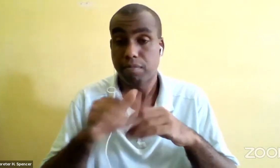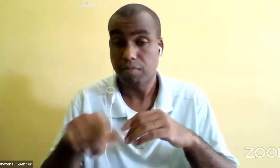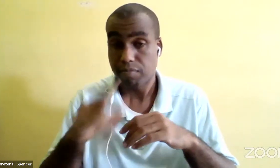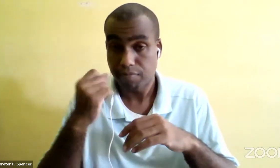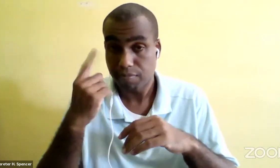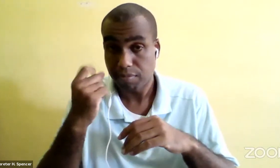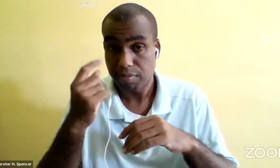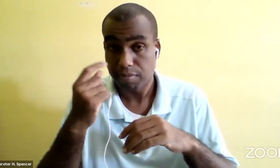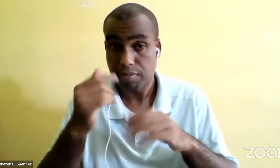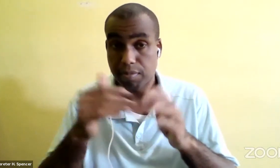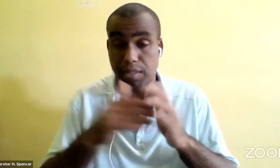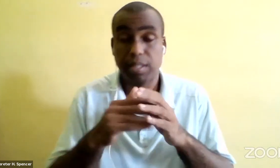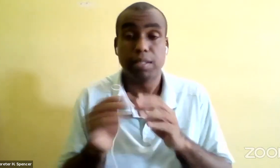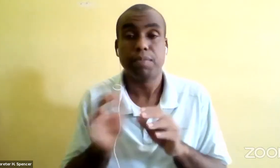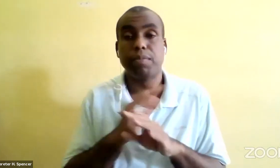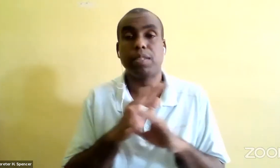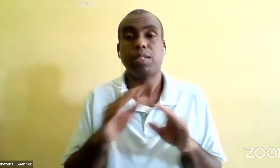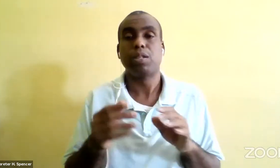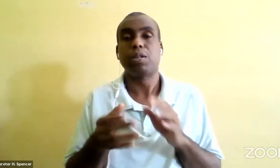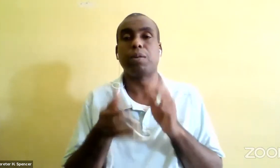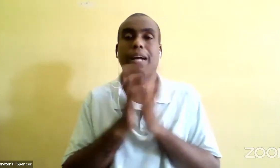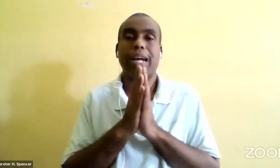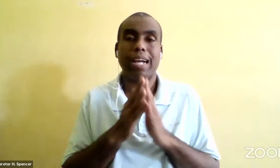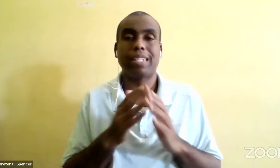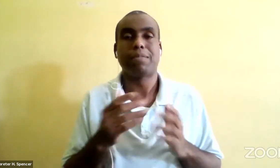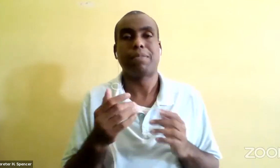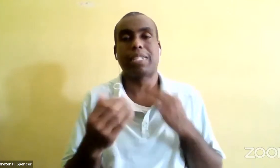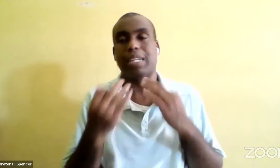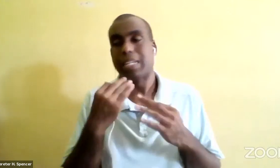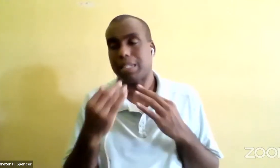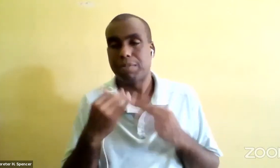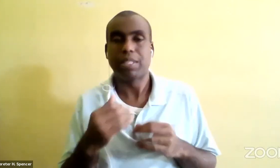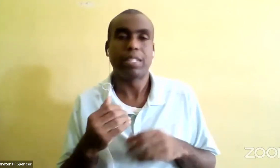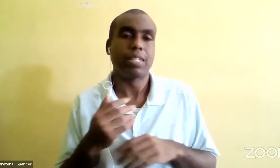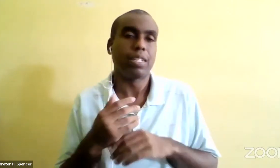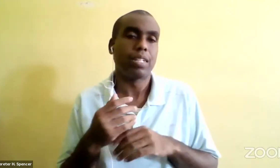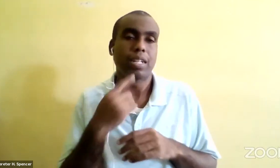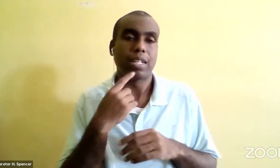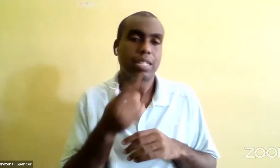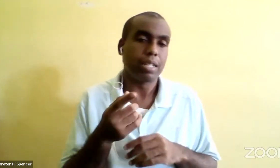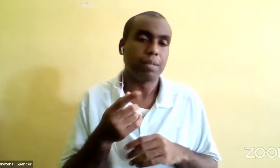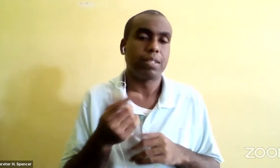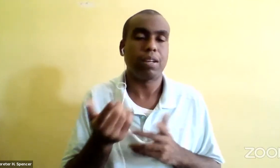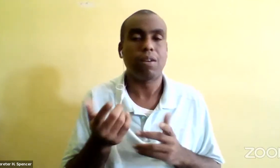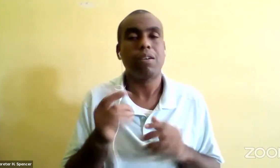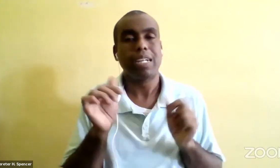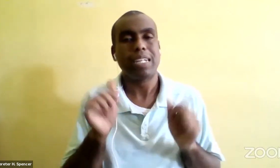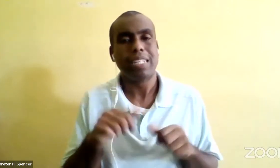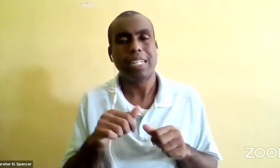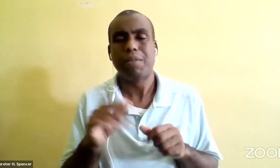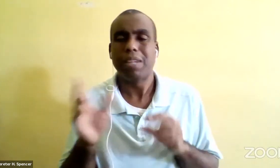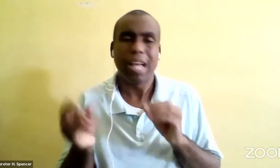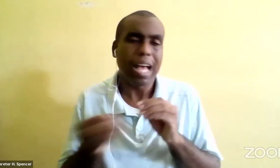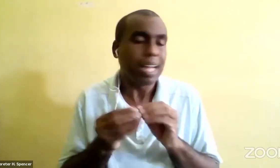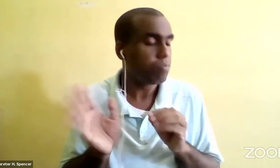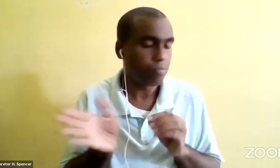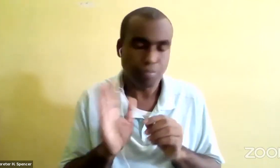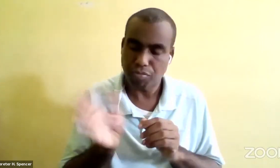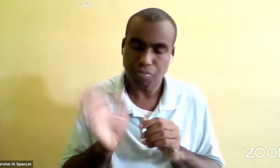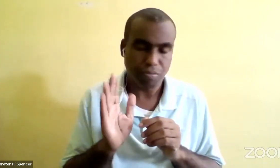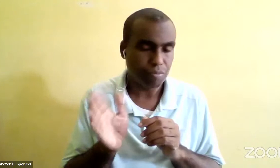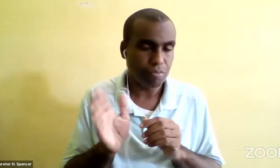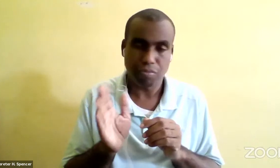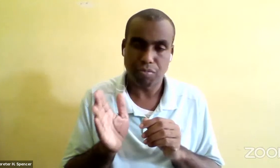don't send me an email. Don't come talk to me. Don't come don't come to UTech to say, can we just, no, it's never going to be okay.